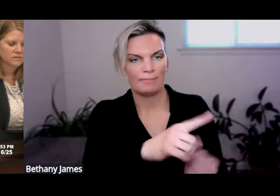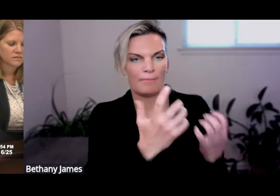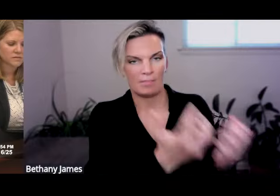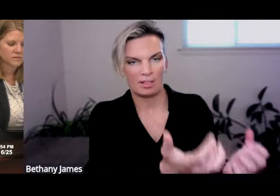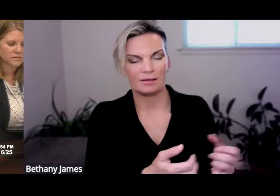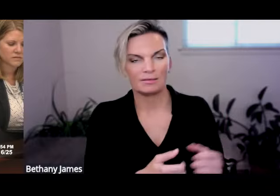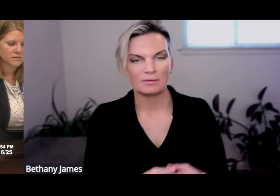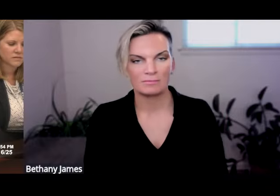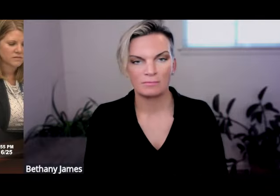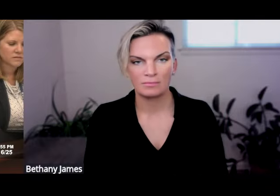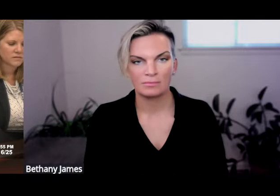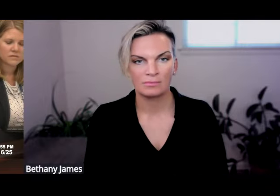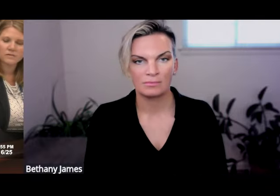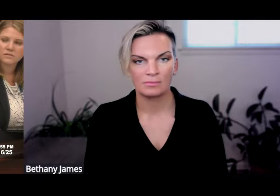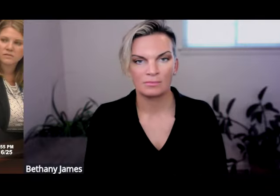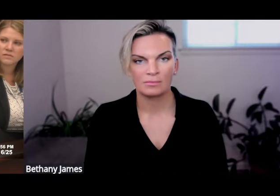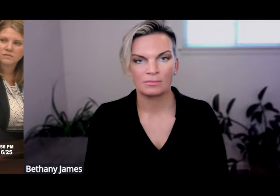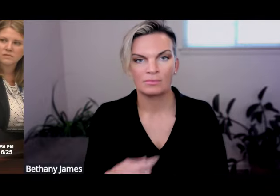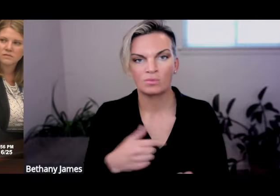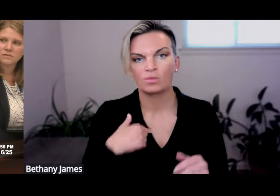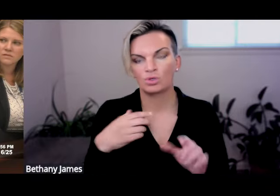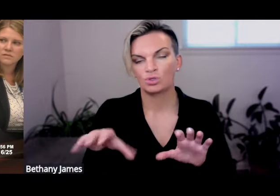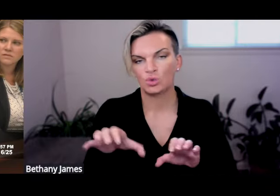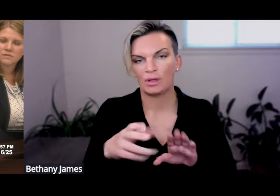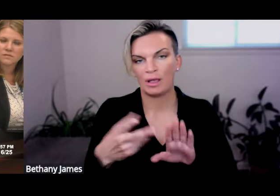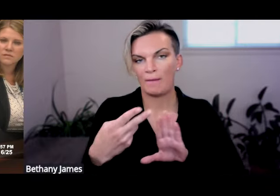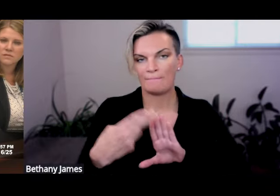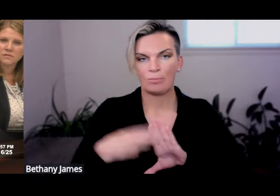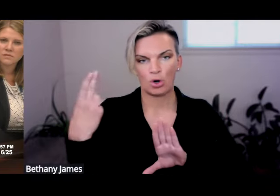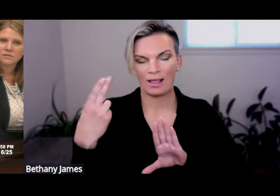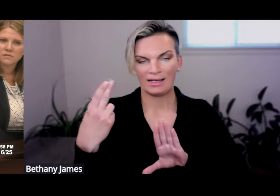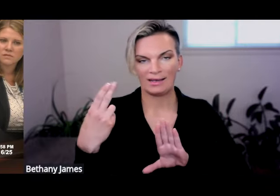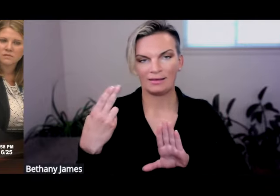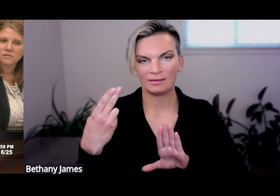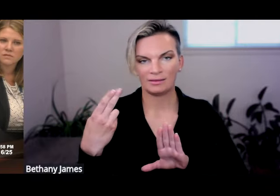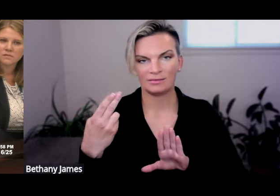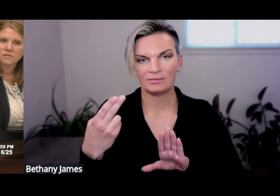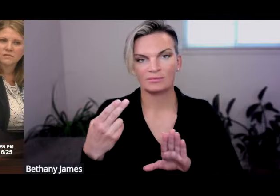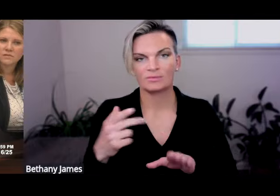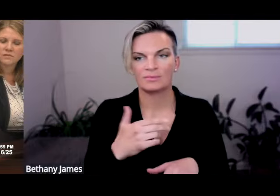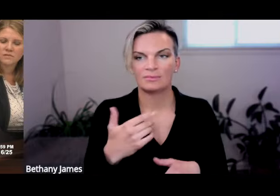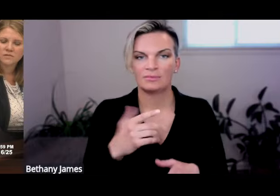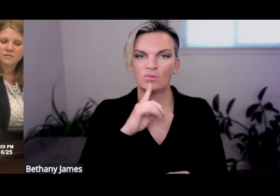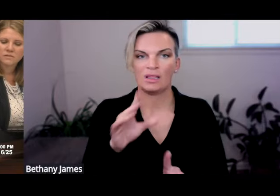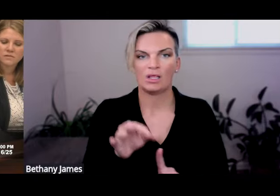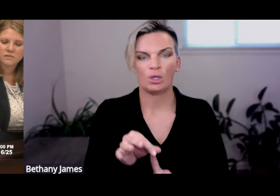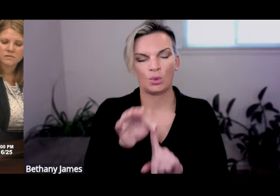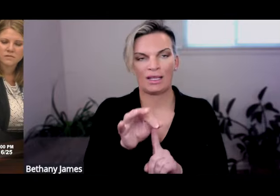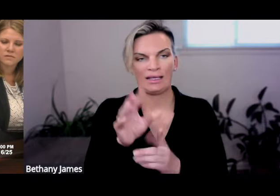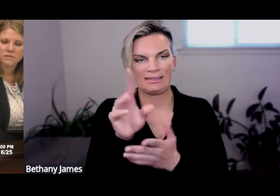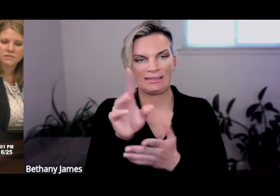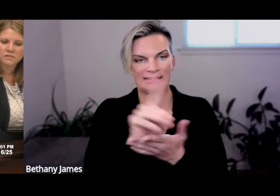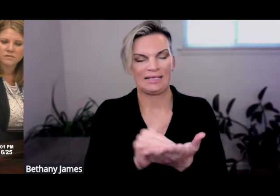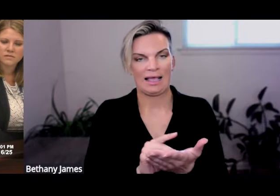kind of a little bit more of like a branding element for the board so that things can have a very unique design. So we'll